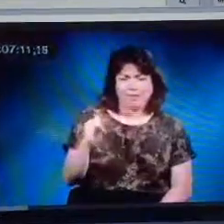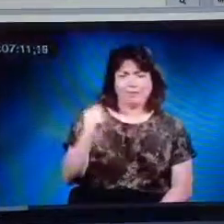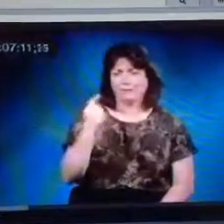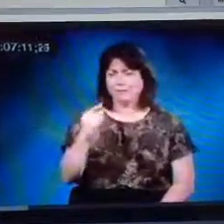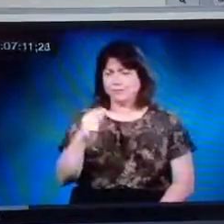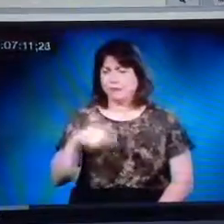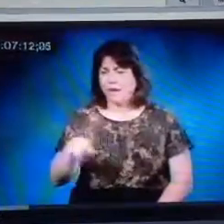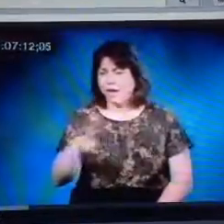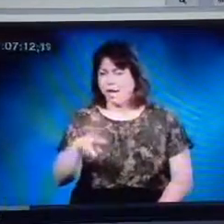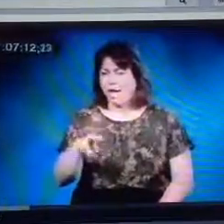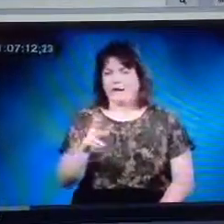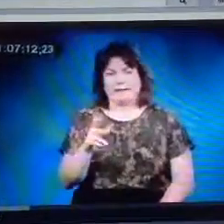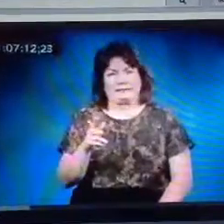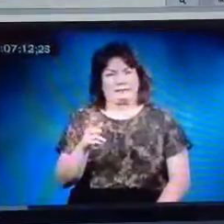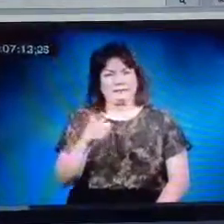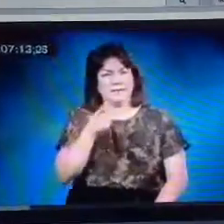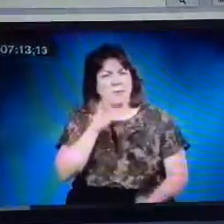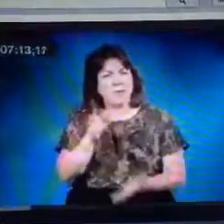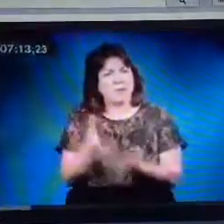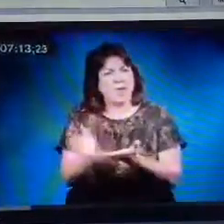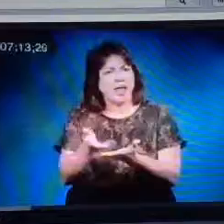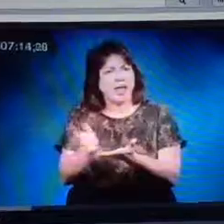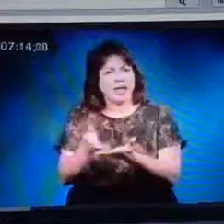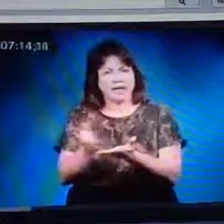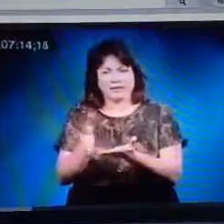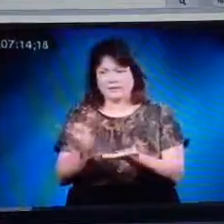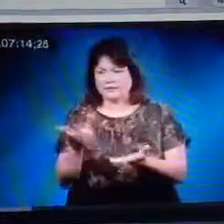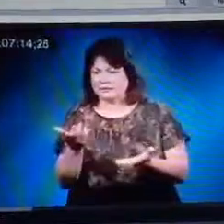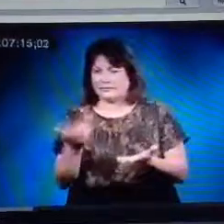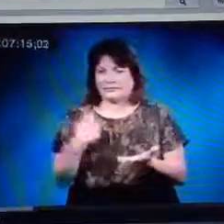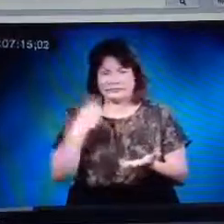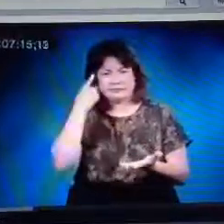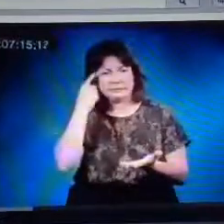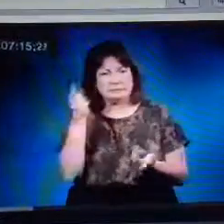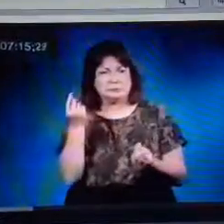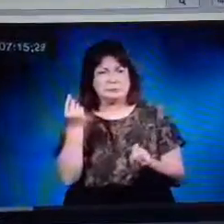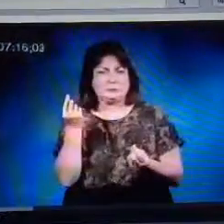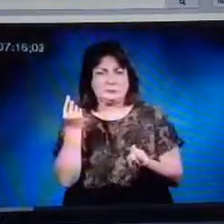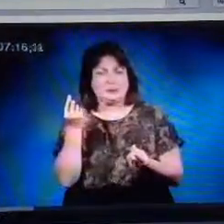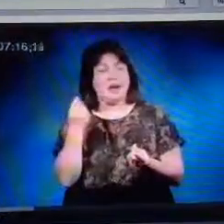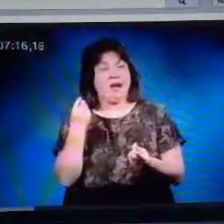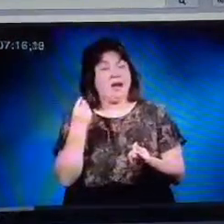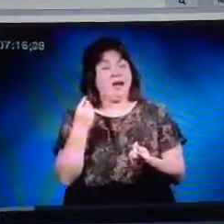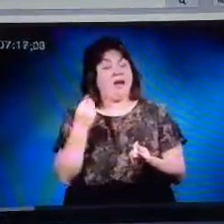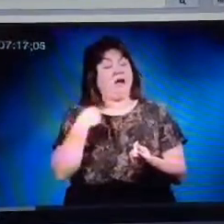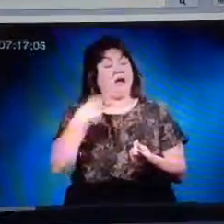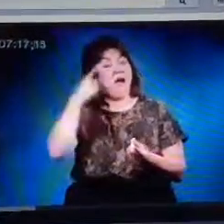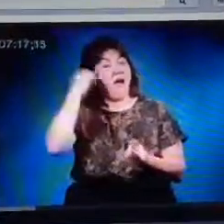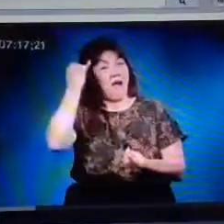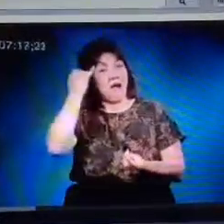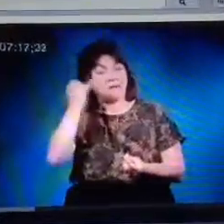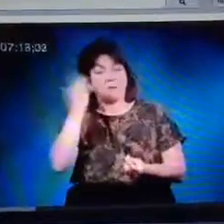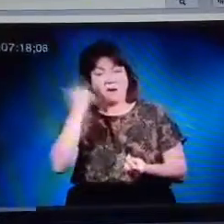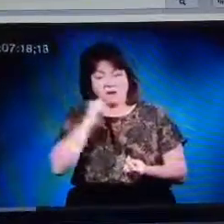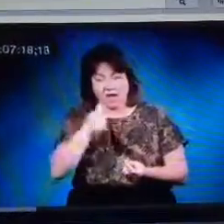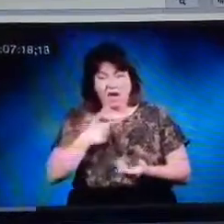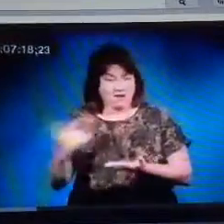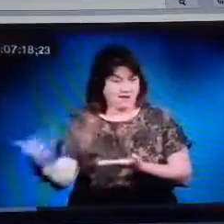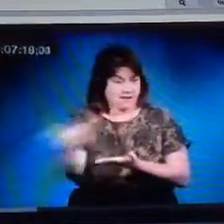colors, red, yellow, and green. But it seemed like a lot of them were going to go to waste, so I thought, what can I do with them?